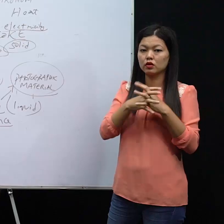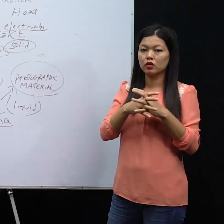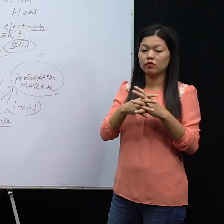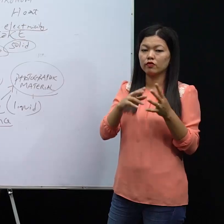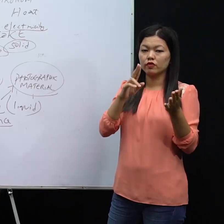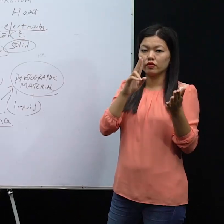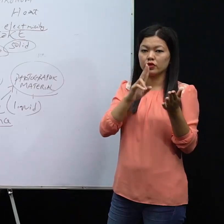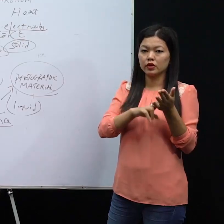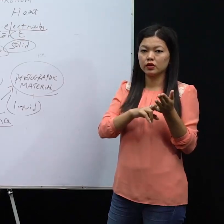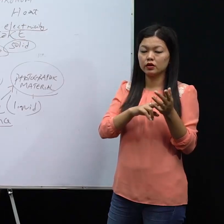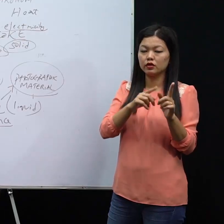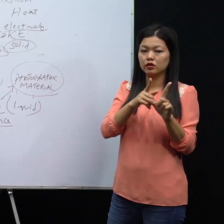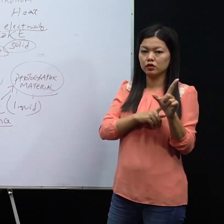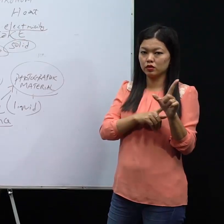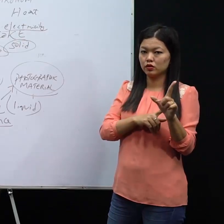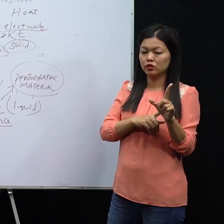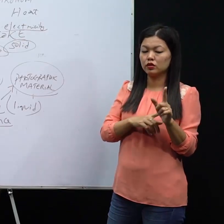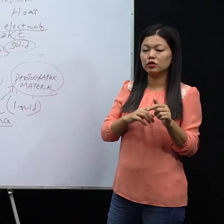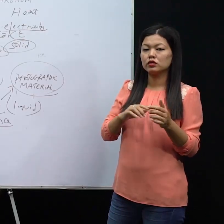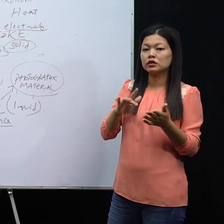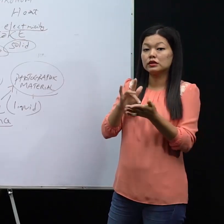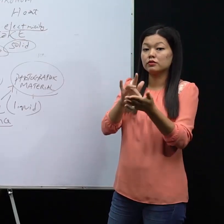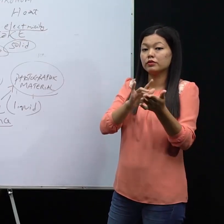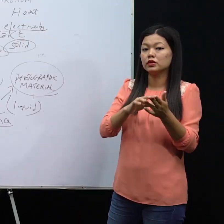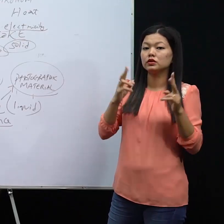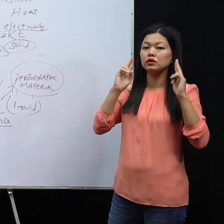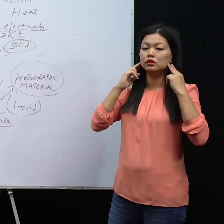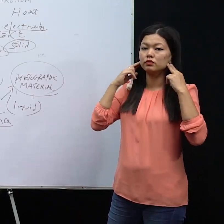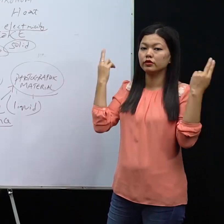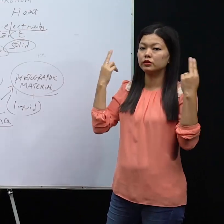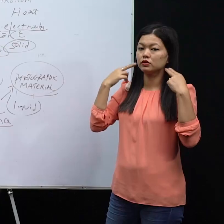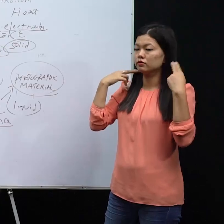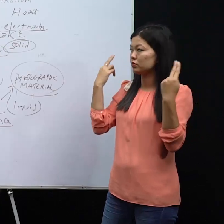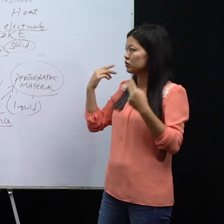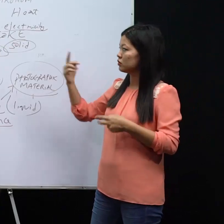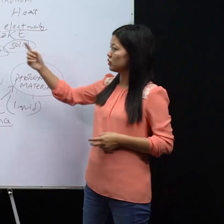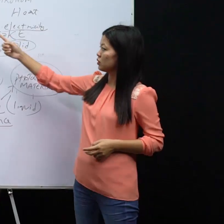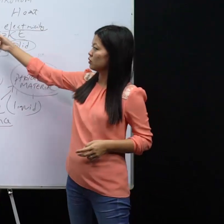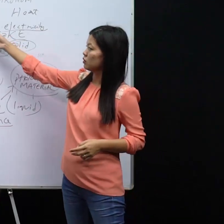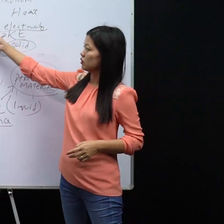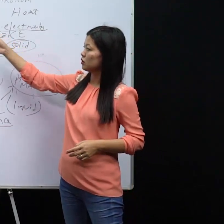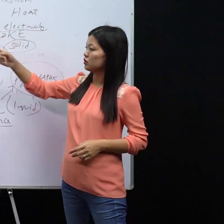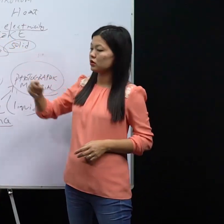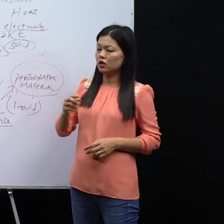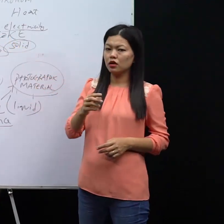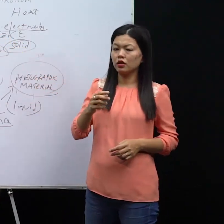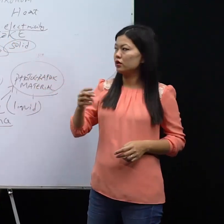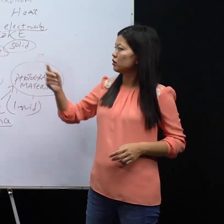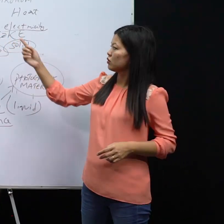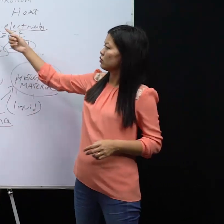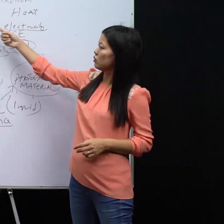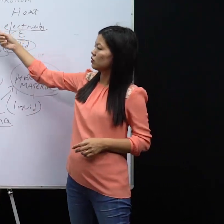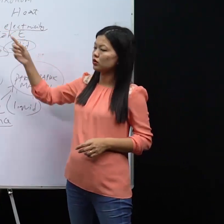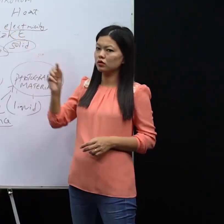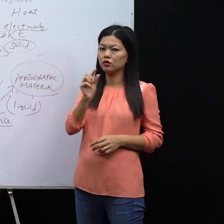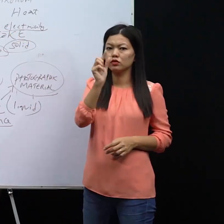during this 1810, 1820, and during these years, they use coal gas for street lighting. They